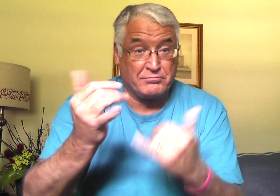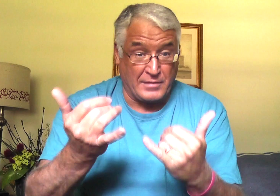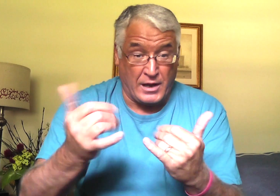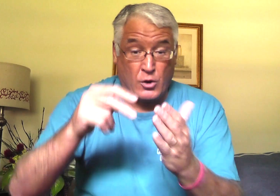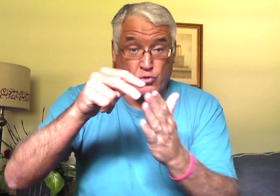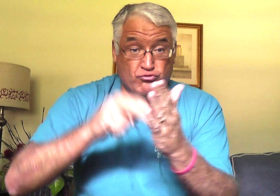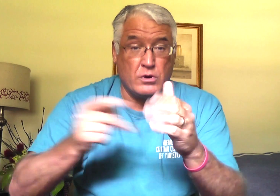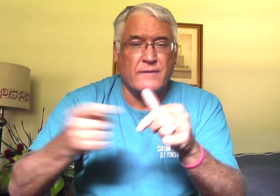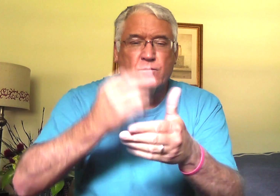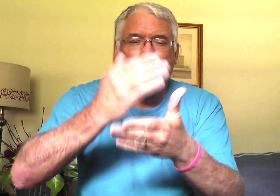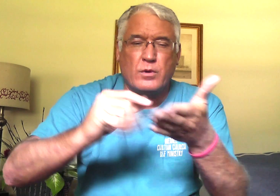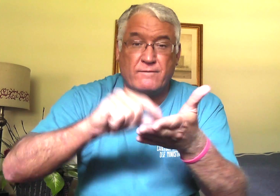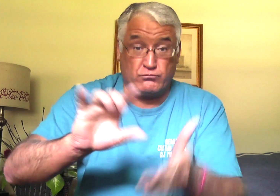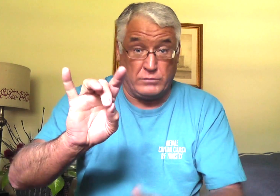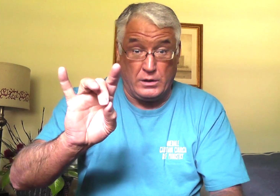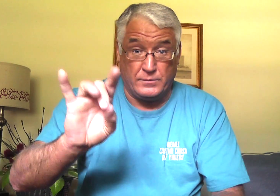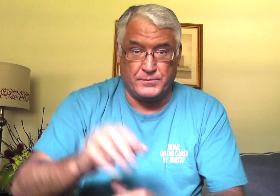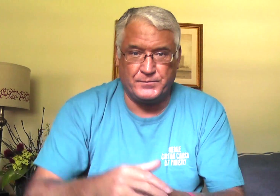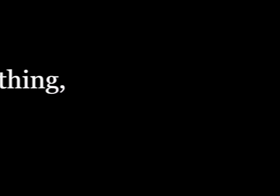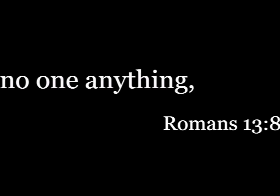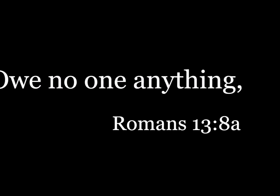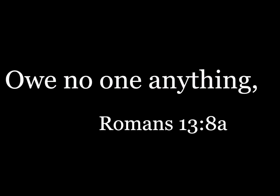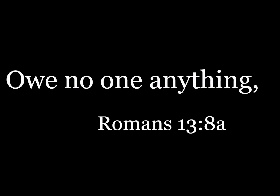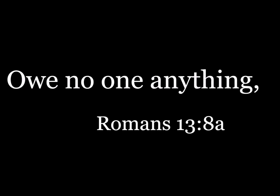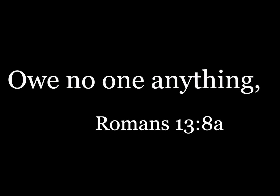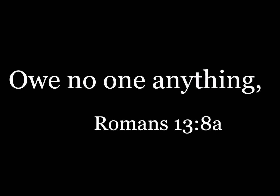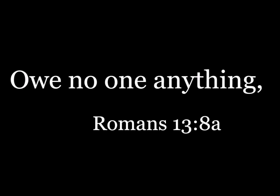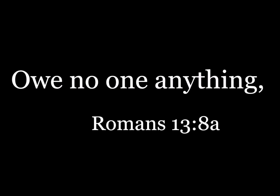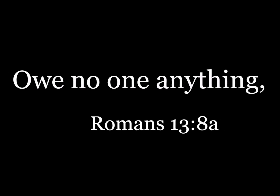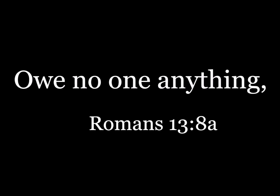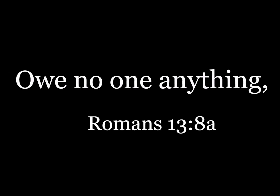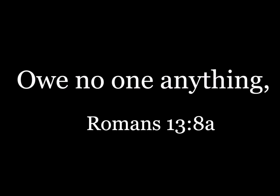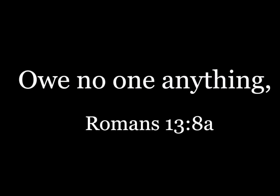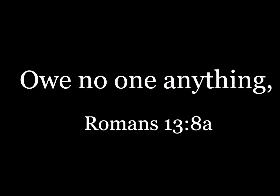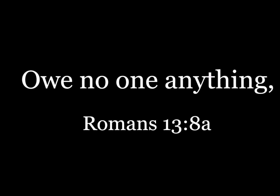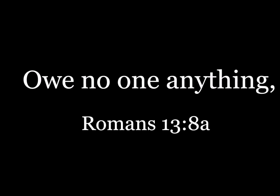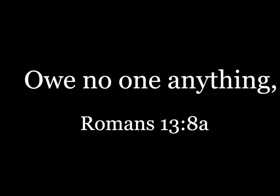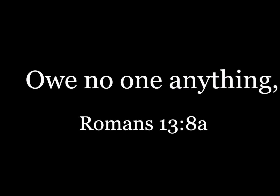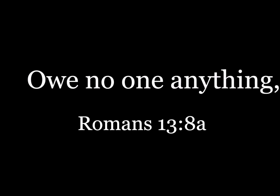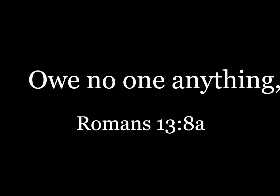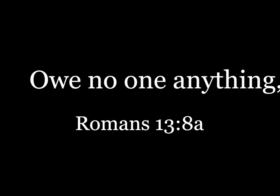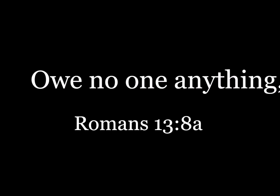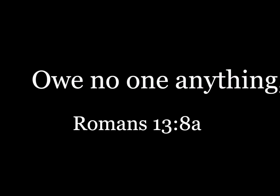Now, let's look at verse 8. Owe no one anything.